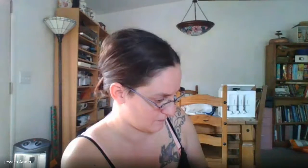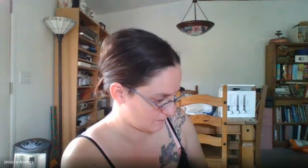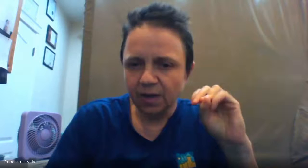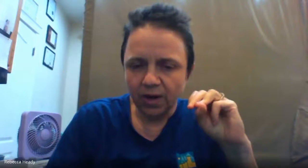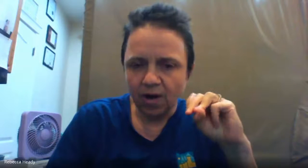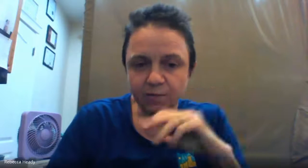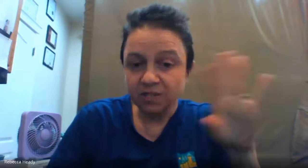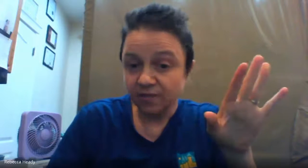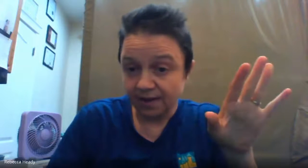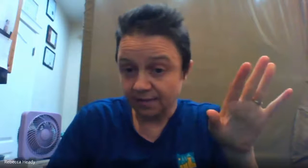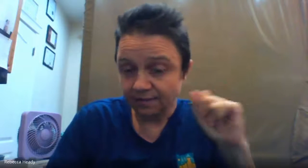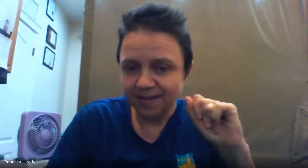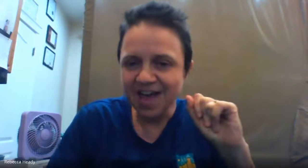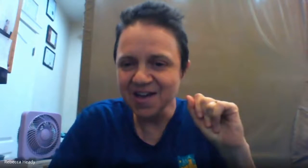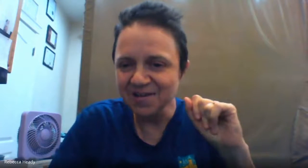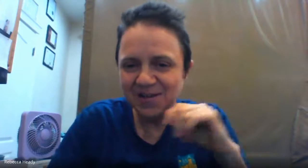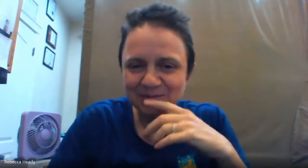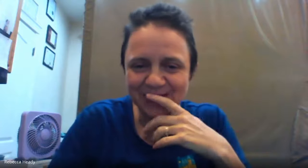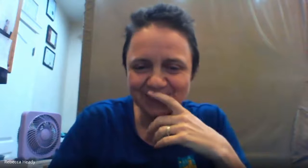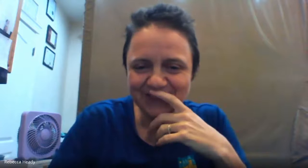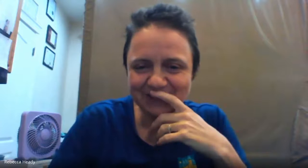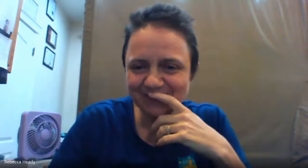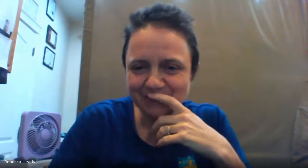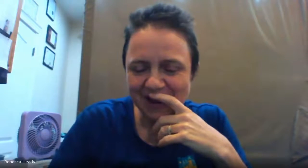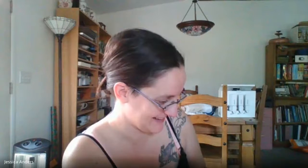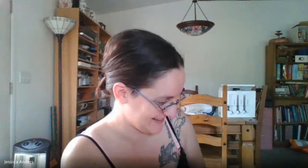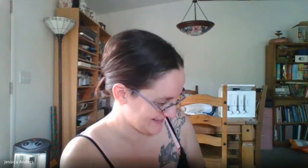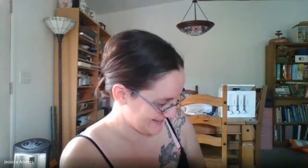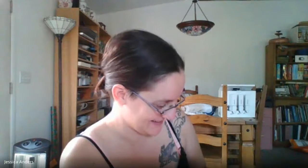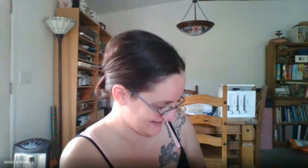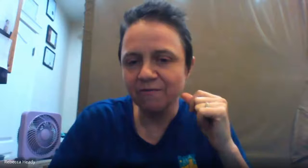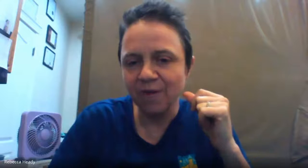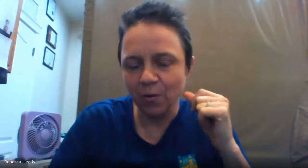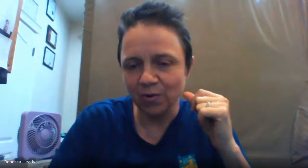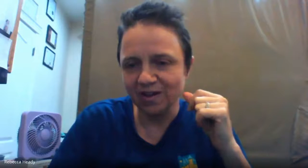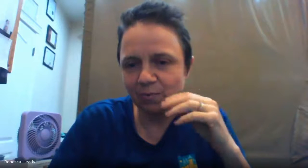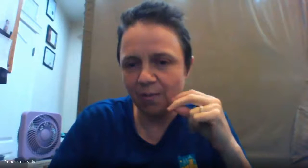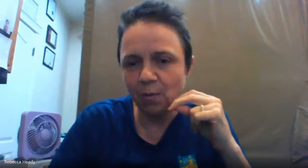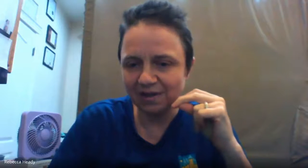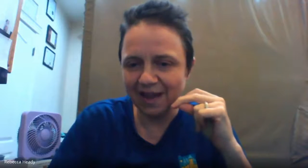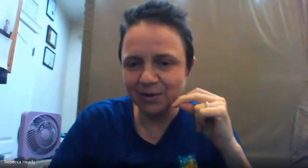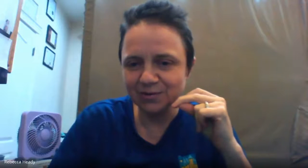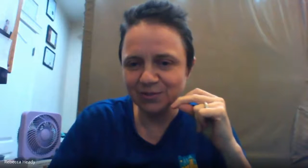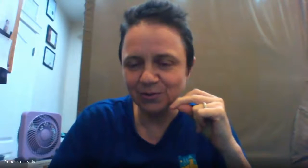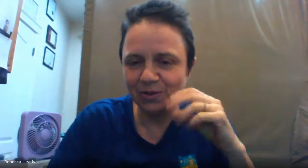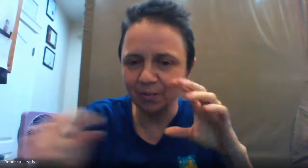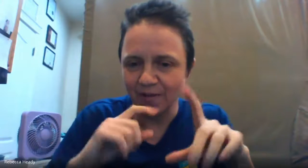your video went off, which is fine. We'll have to, if you're on a phone, it probably won't allow you to look up